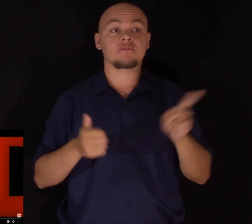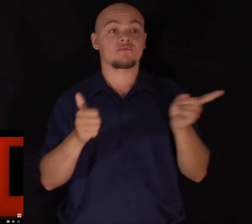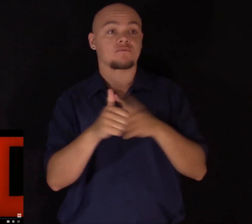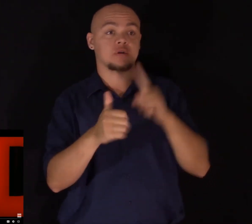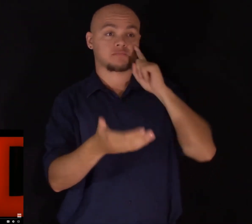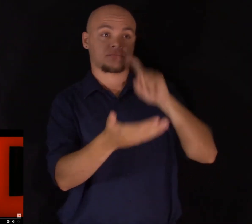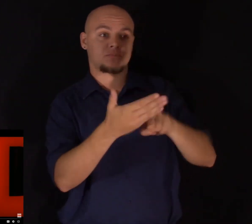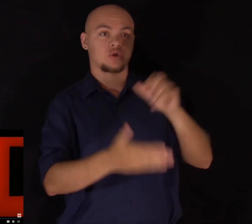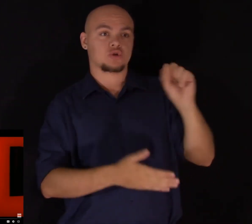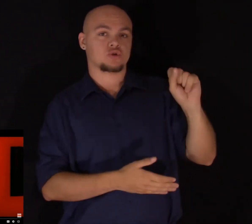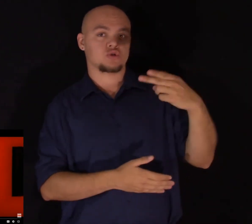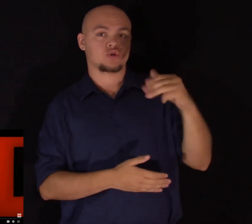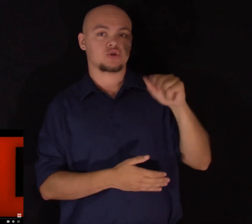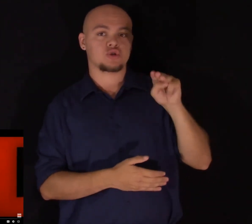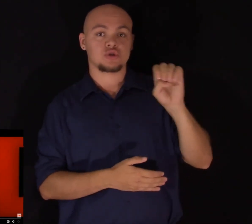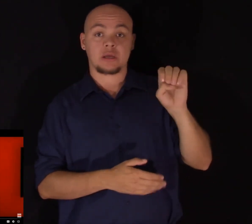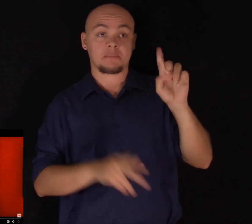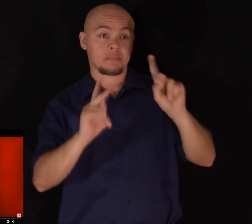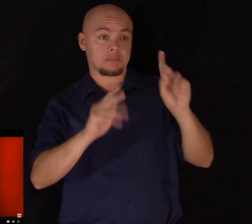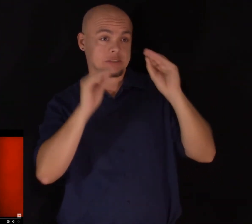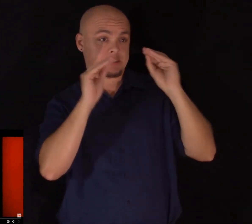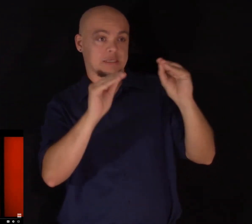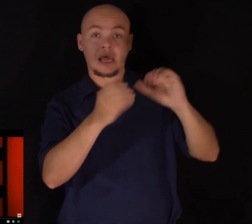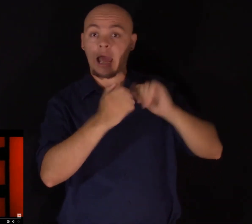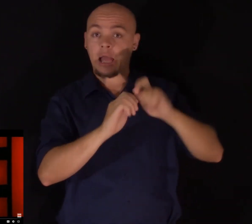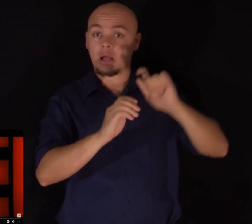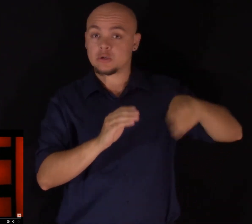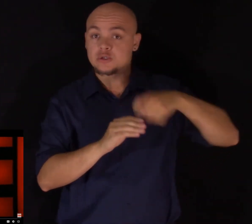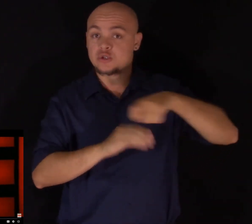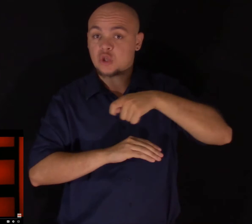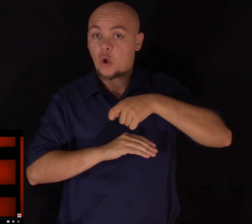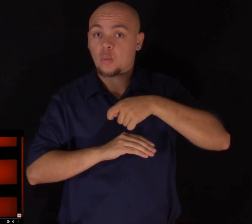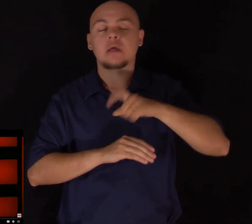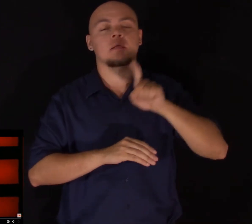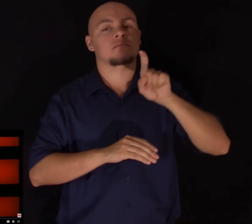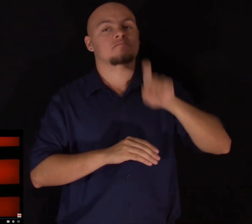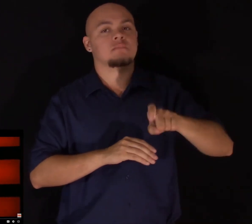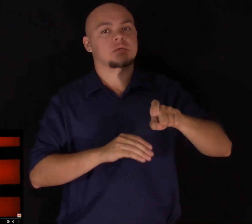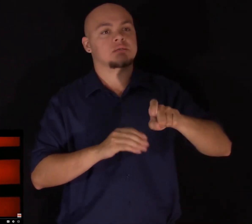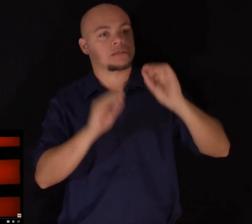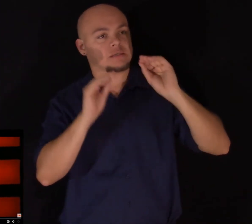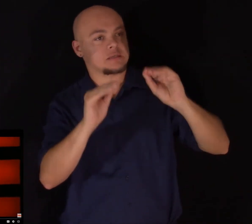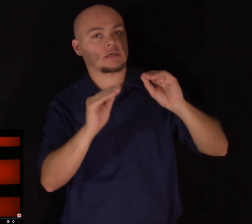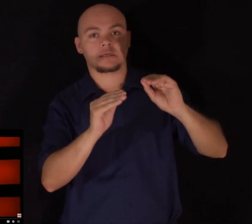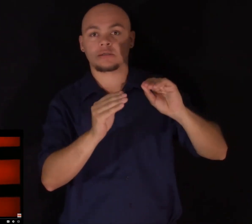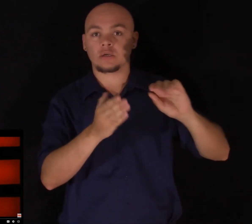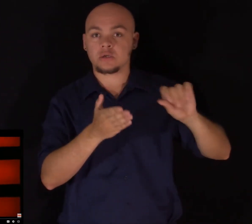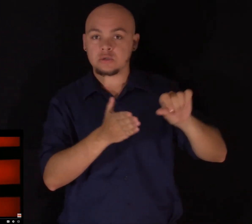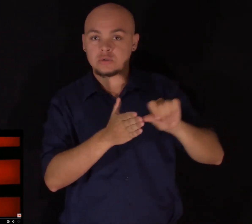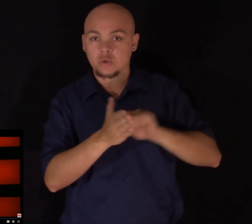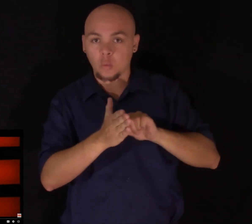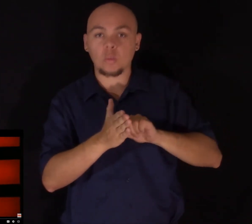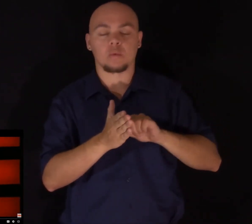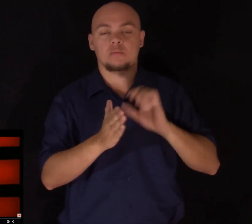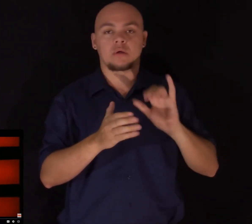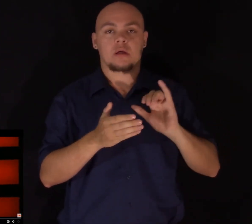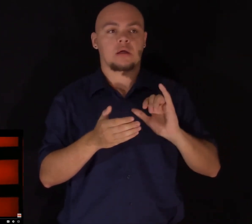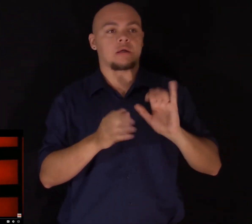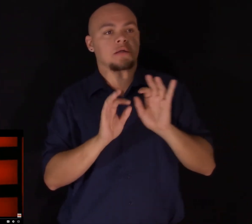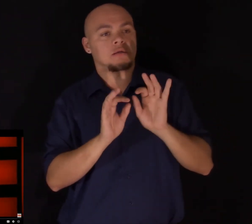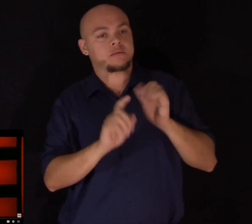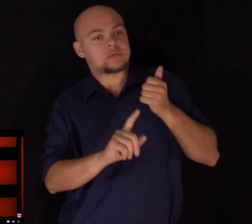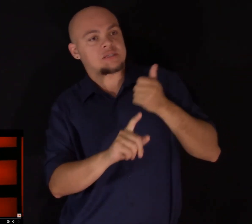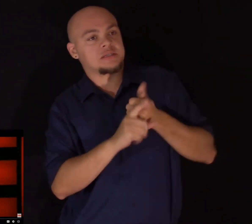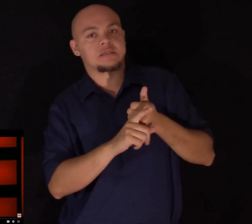shame, because when they teach those folks how to suture, they also teach them how to stitch their self-worth to being